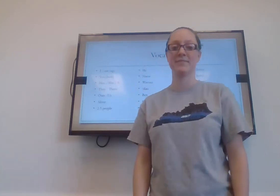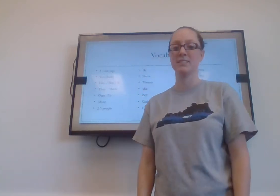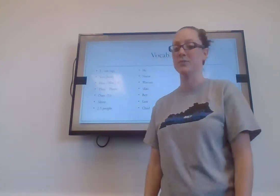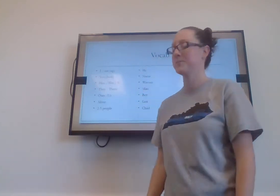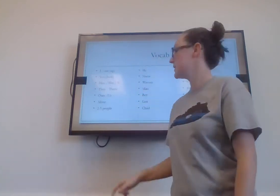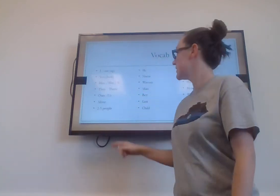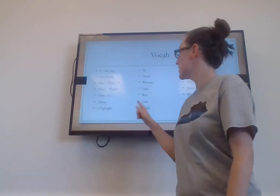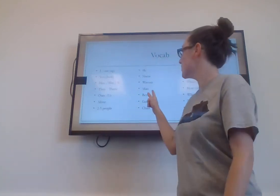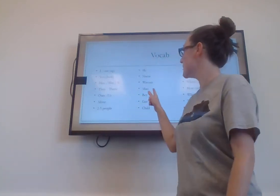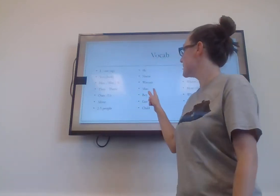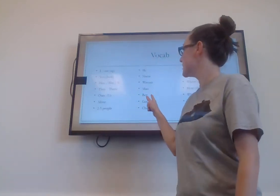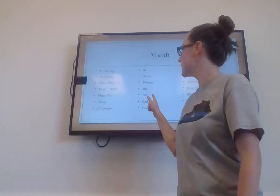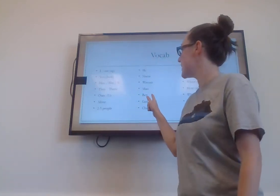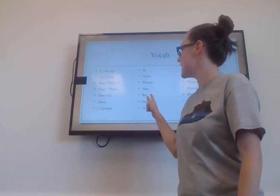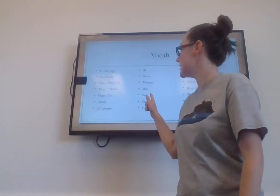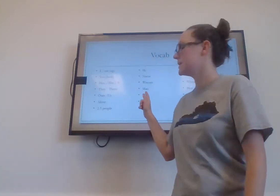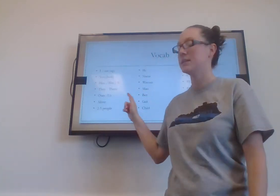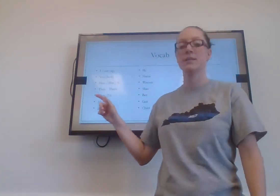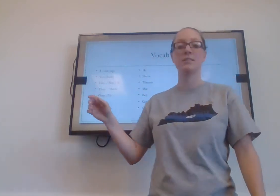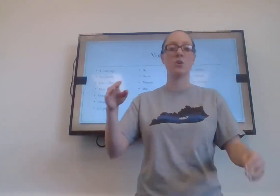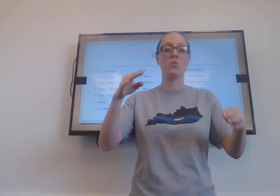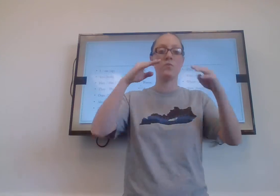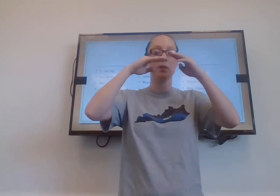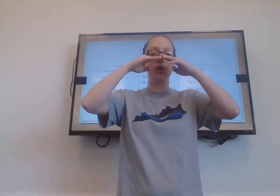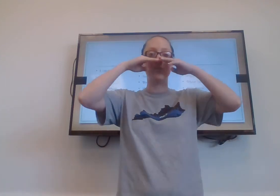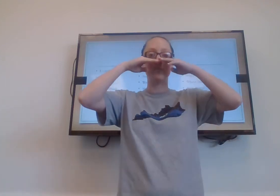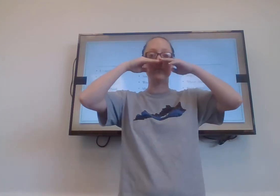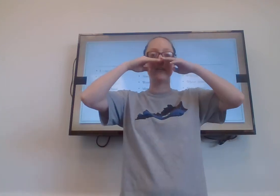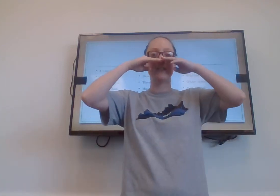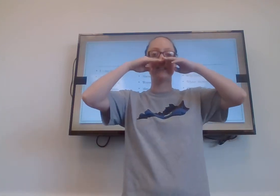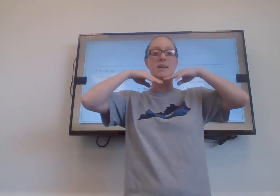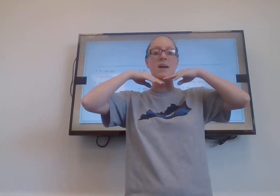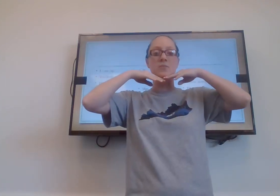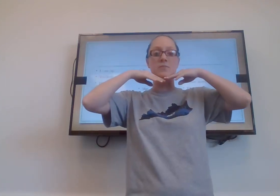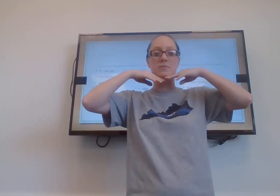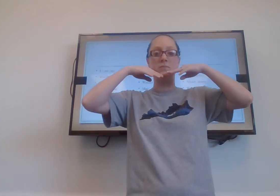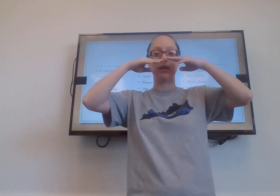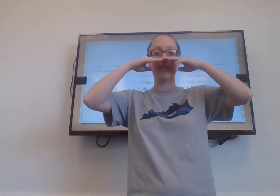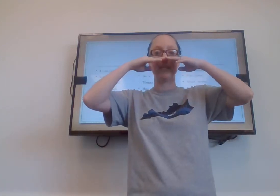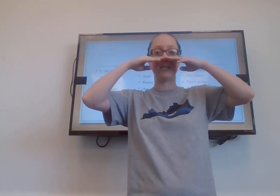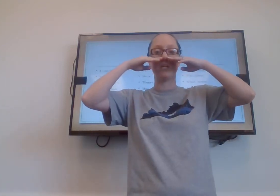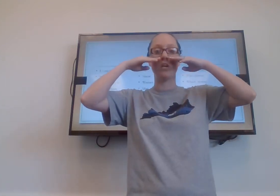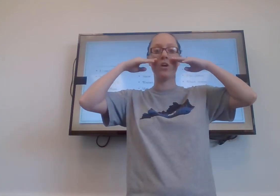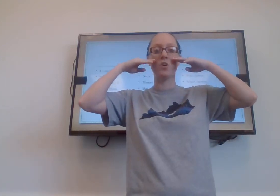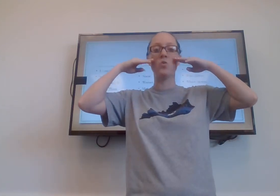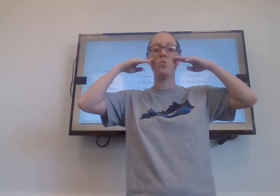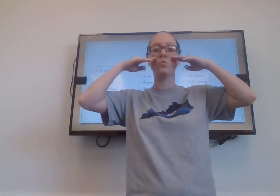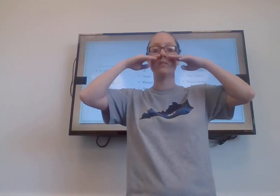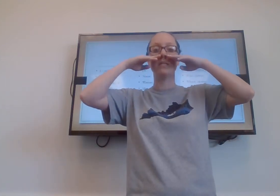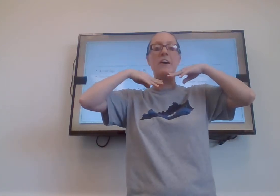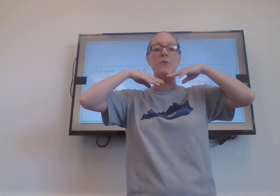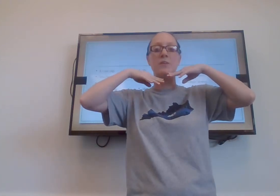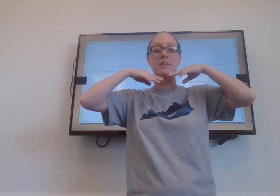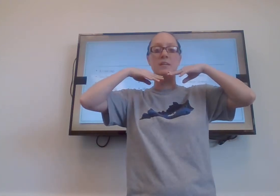So woman, man. So from the nose down. Anything nose down